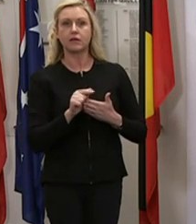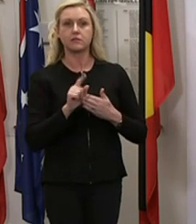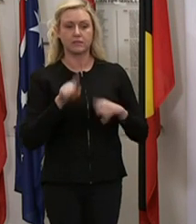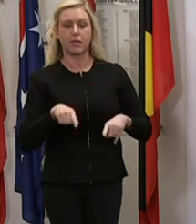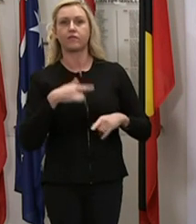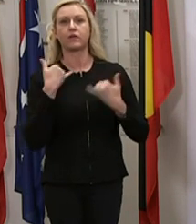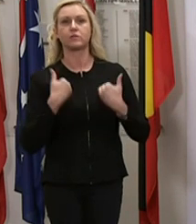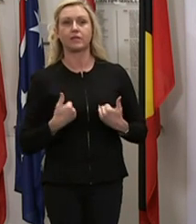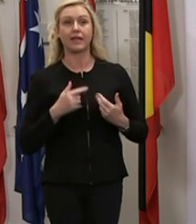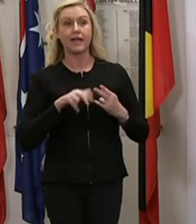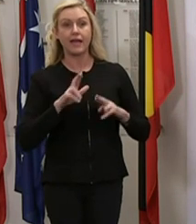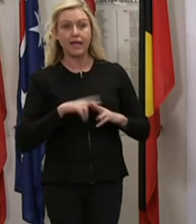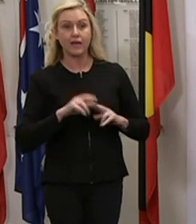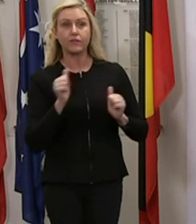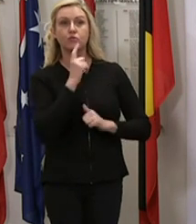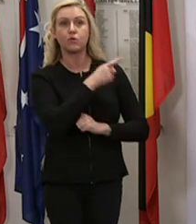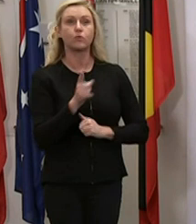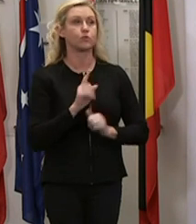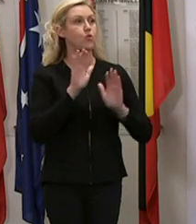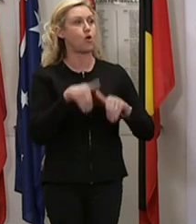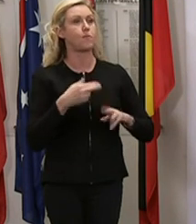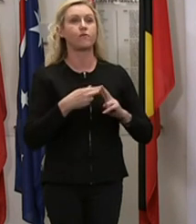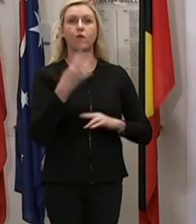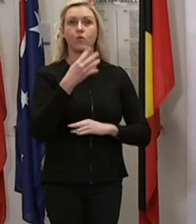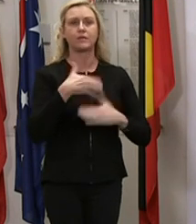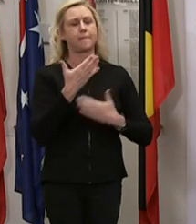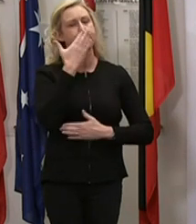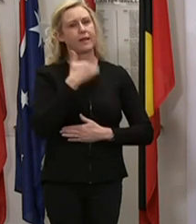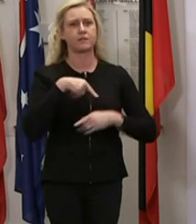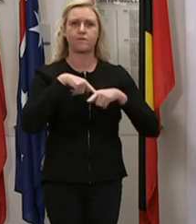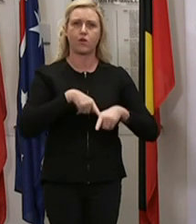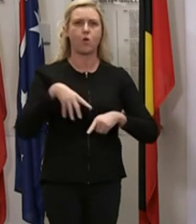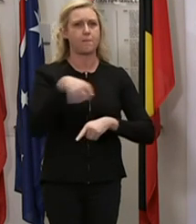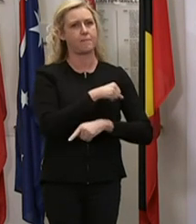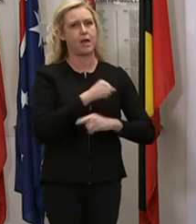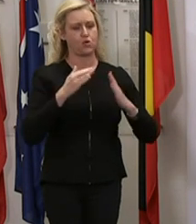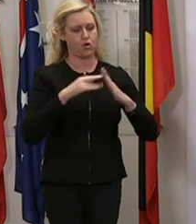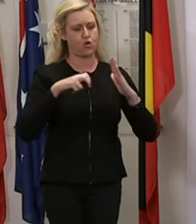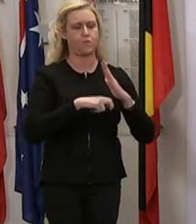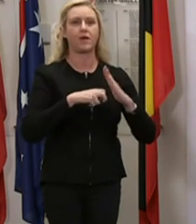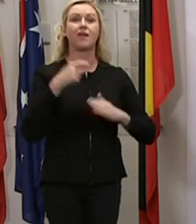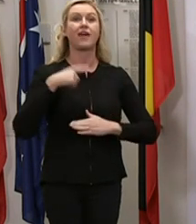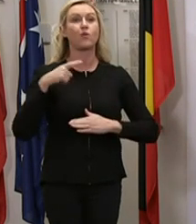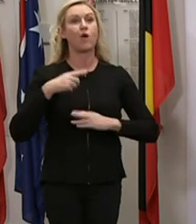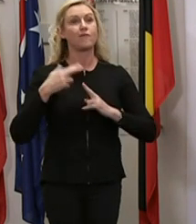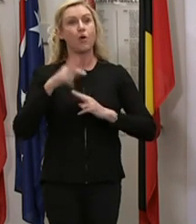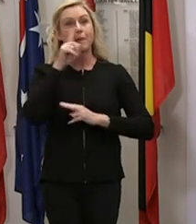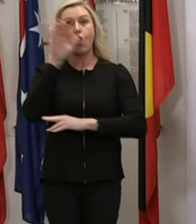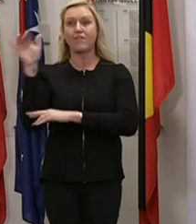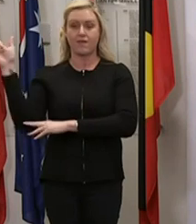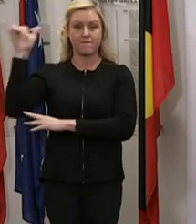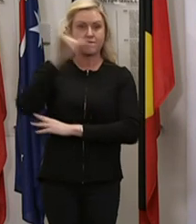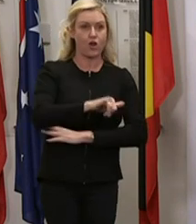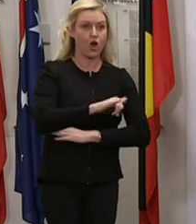days, please stay home for 14 days. That's why our hotel quarantine system has worked so well, because you test